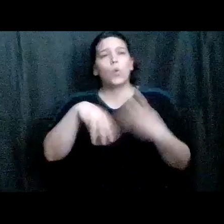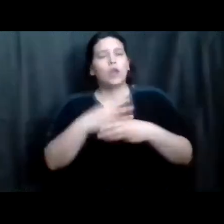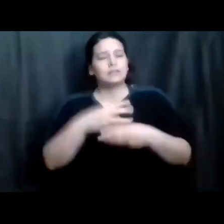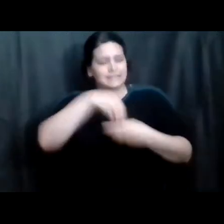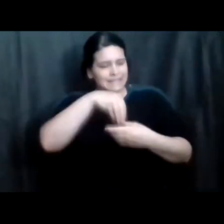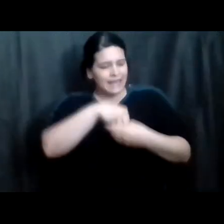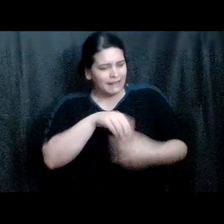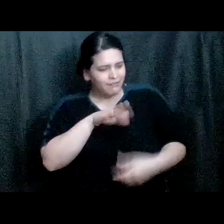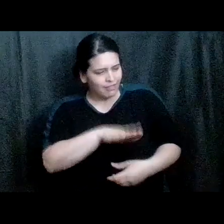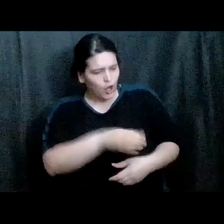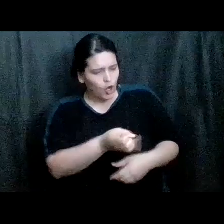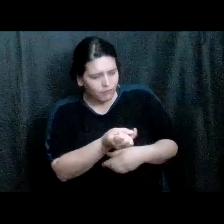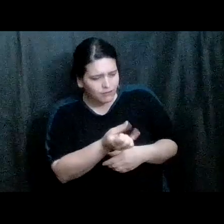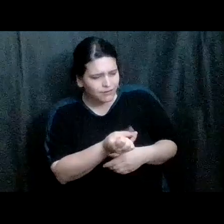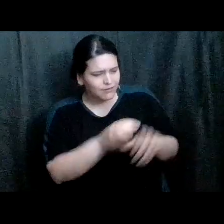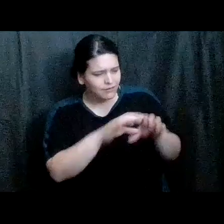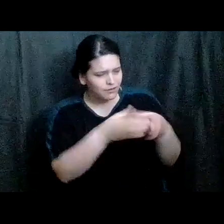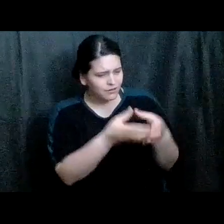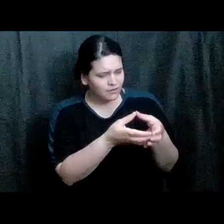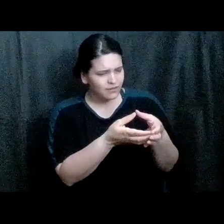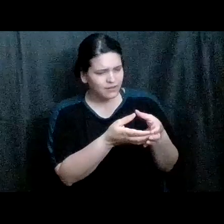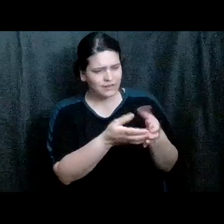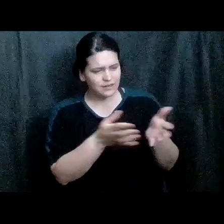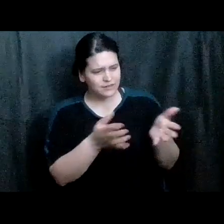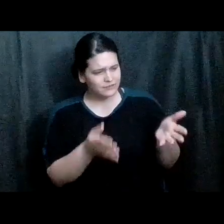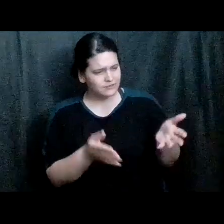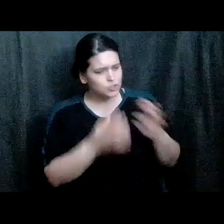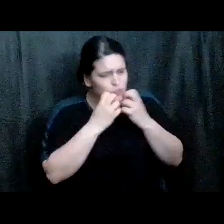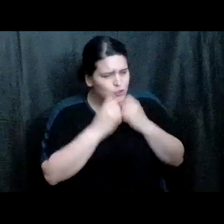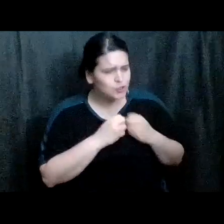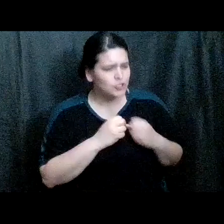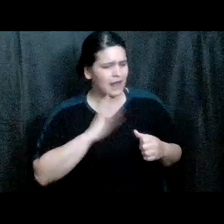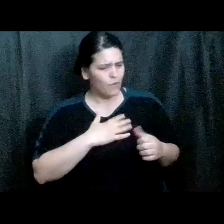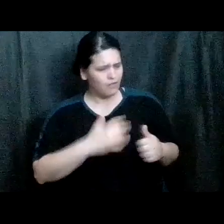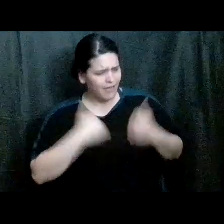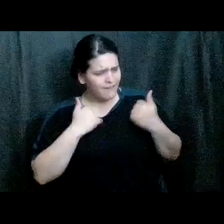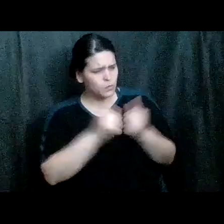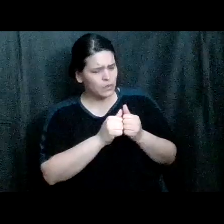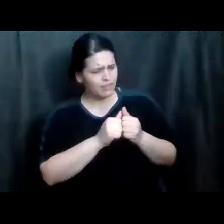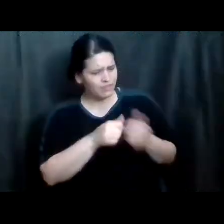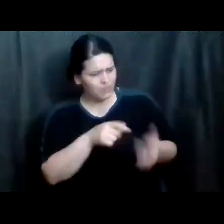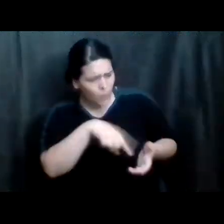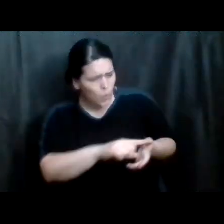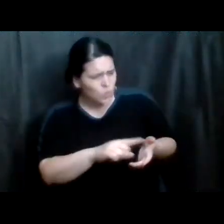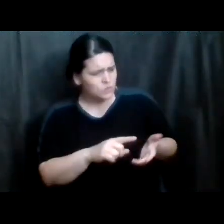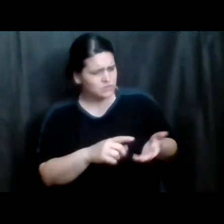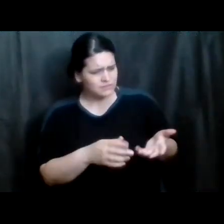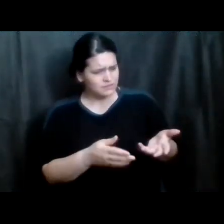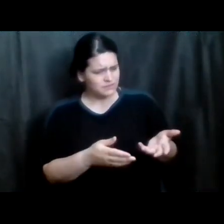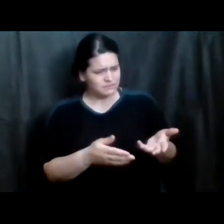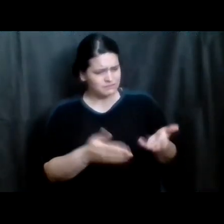nurtured. Our shared multiversal life with beings older than us, and we struggle to imagine our relationship with